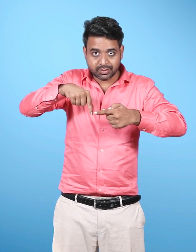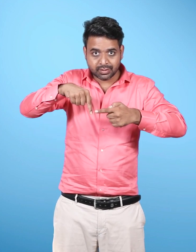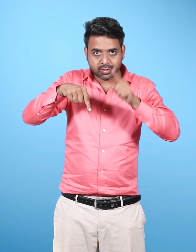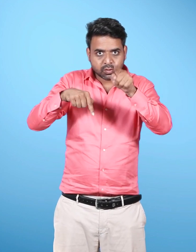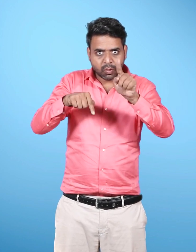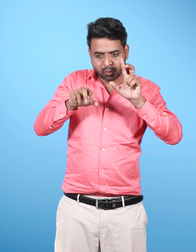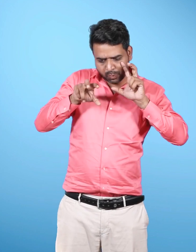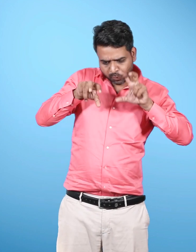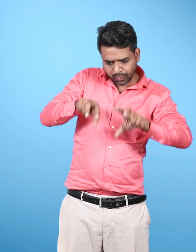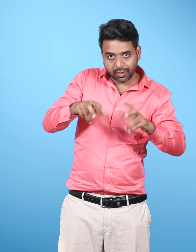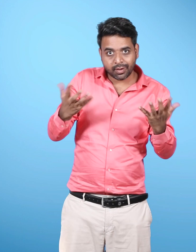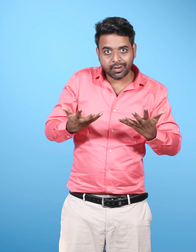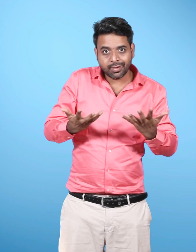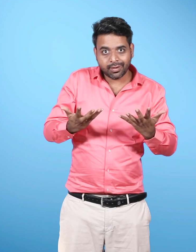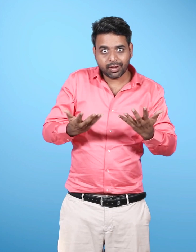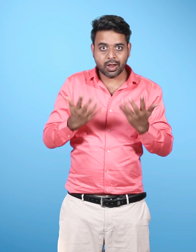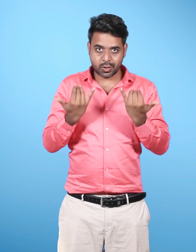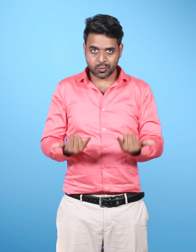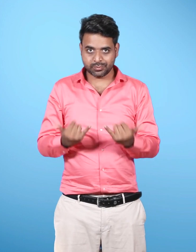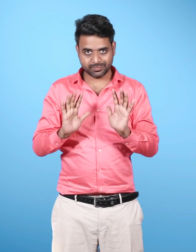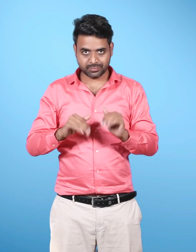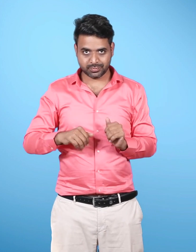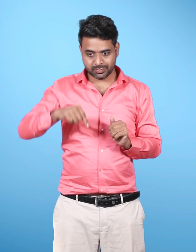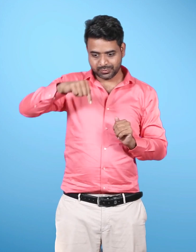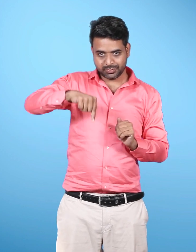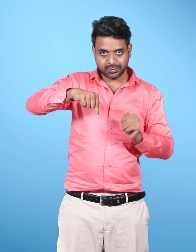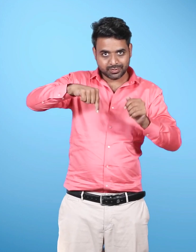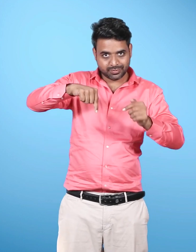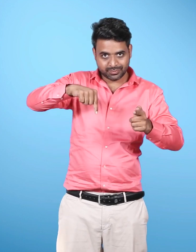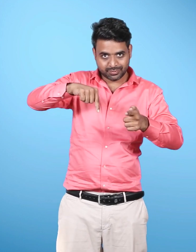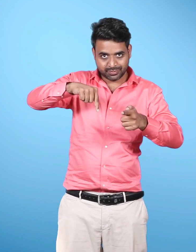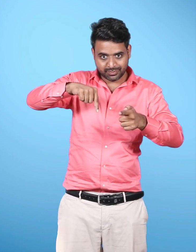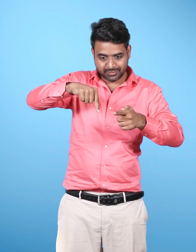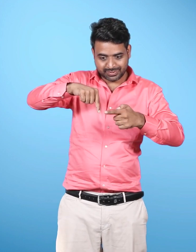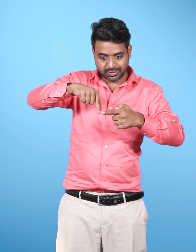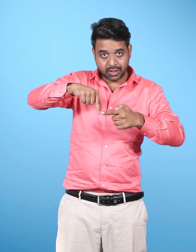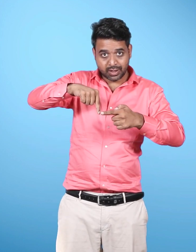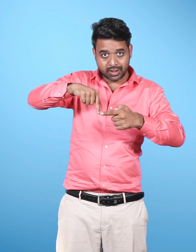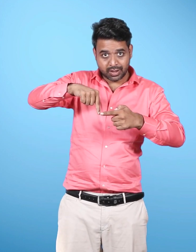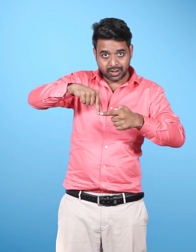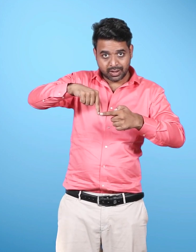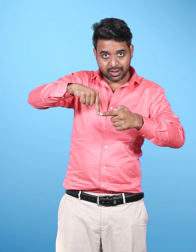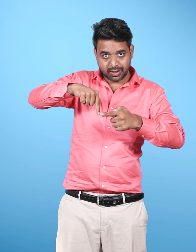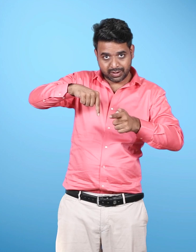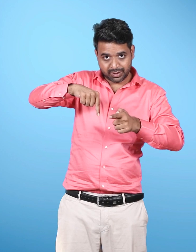What do you observe? Now move the safety pin away. Does the bulb continue to